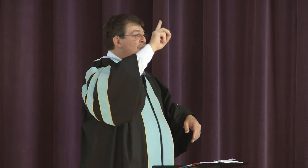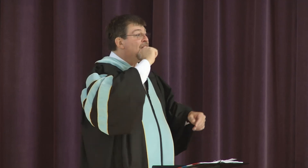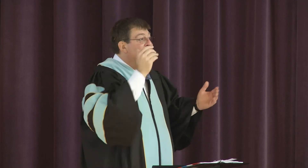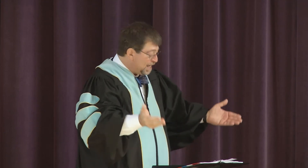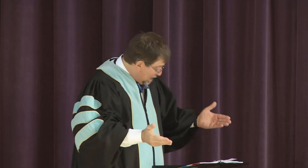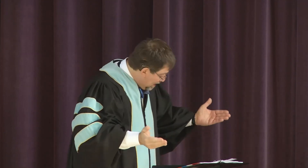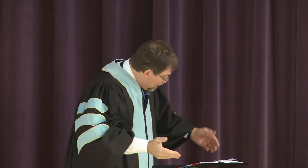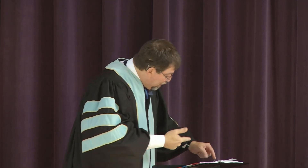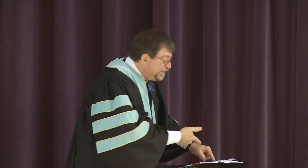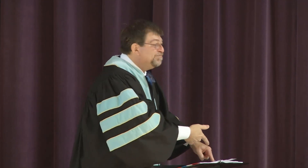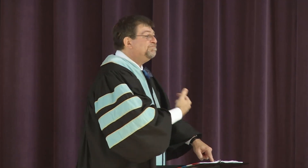John from Maryland.